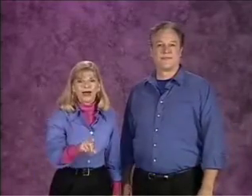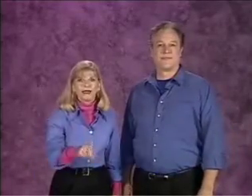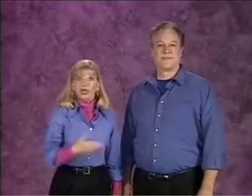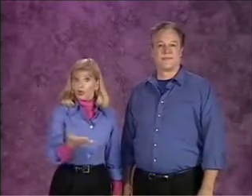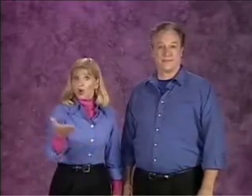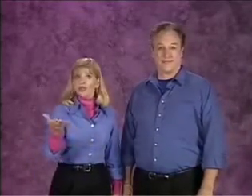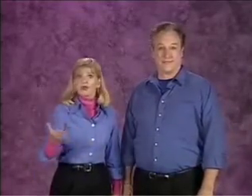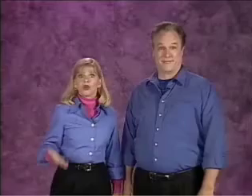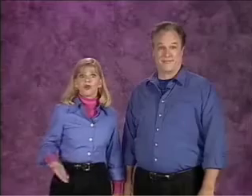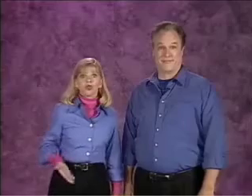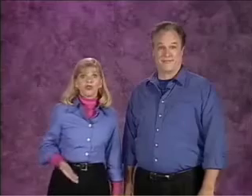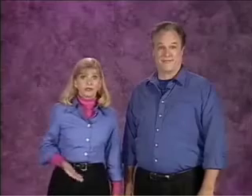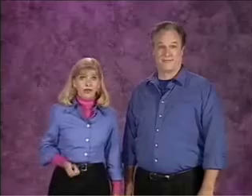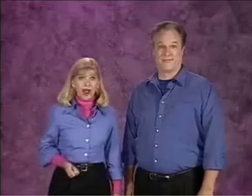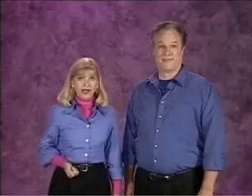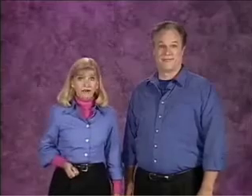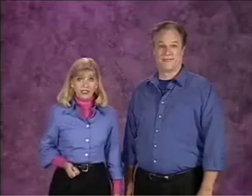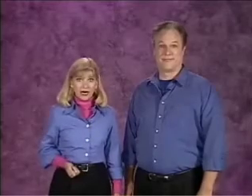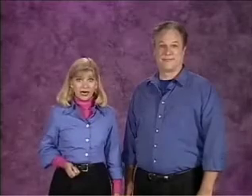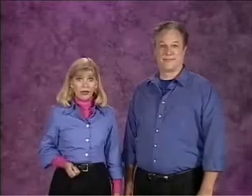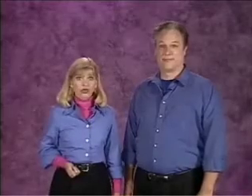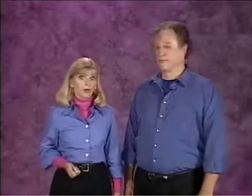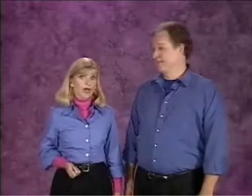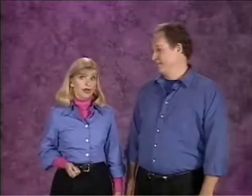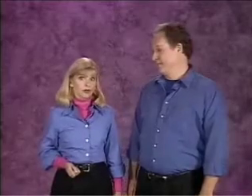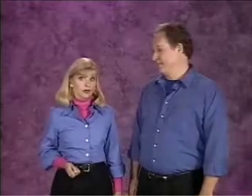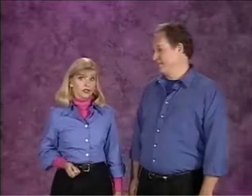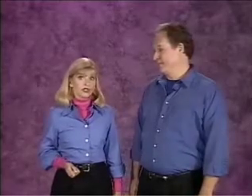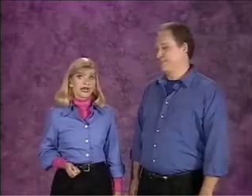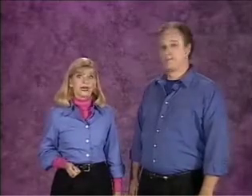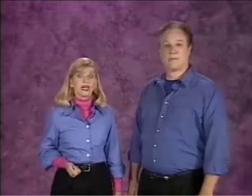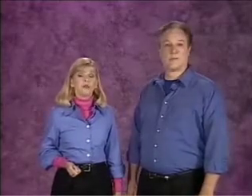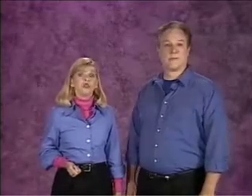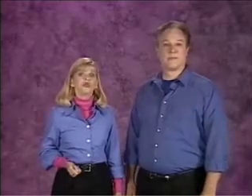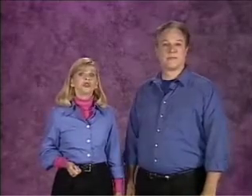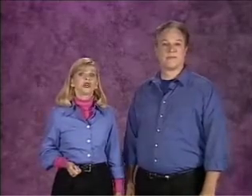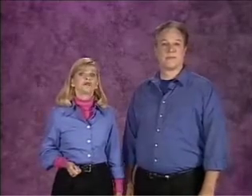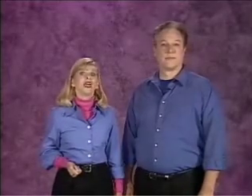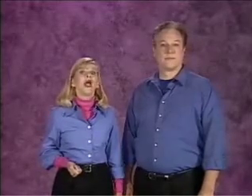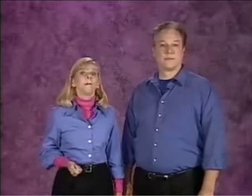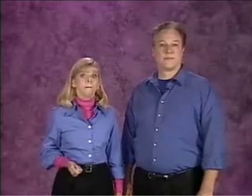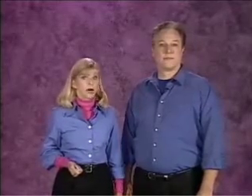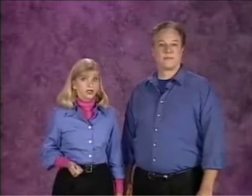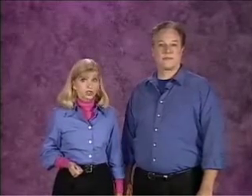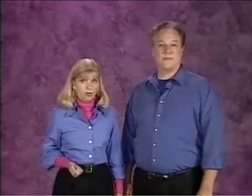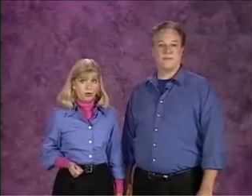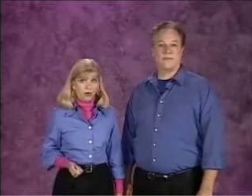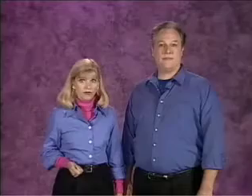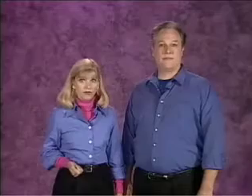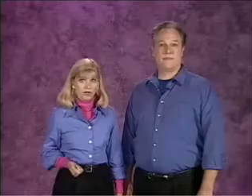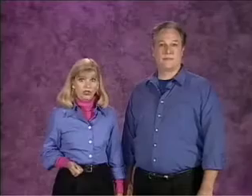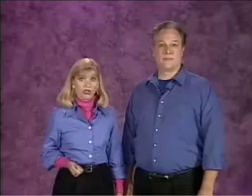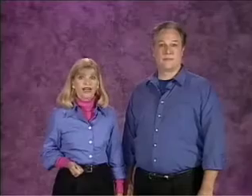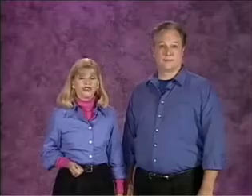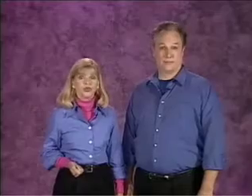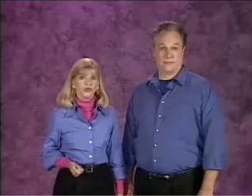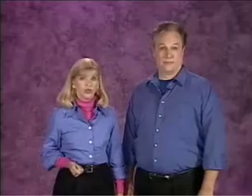bet. You also learn to use a variety of sign language grammatical features that enable you to convey much more information as you produce